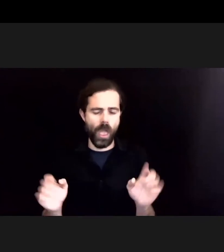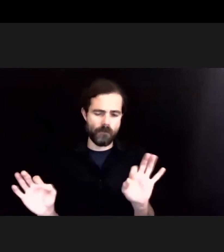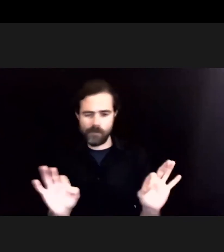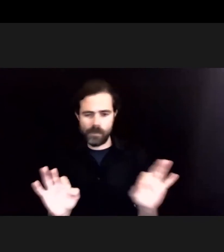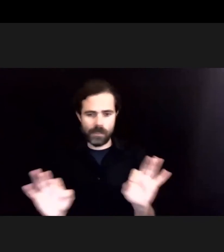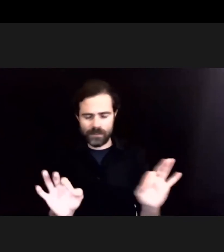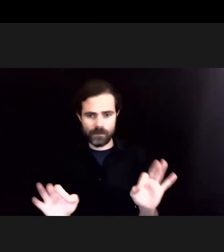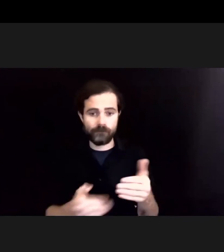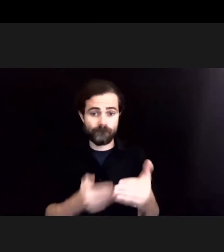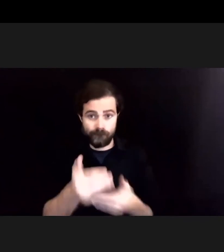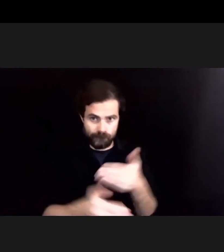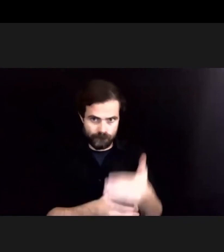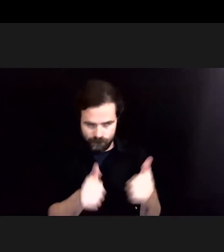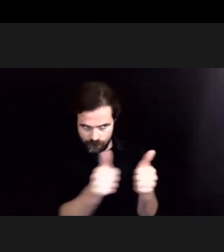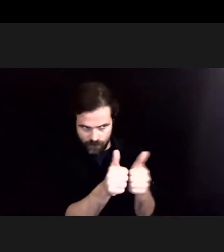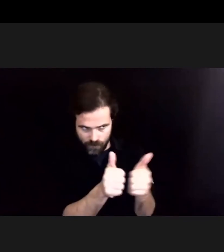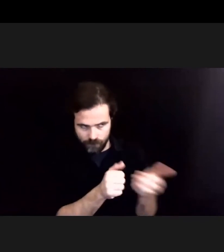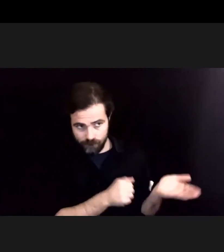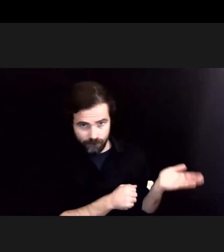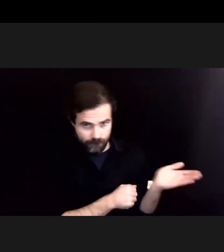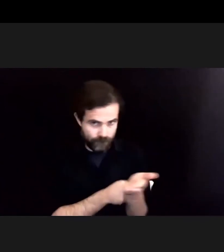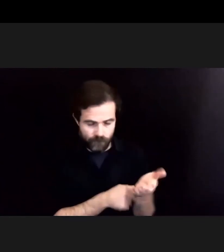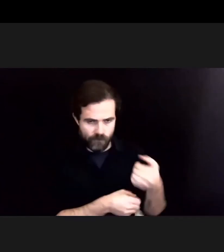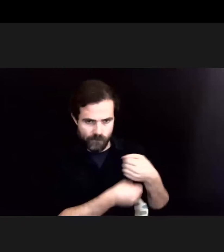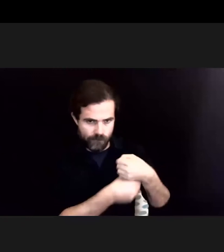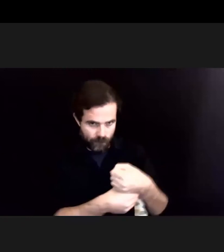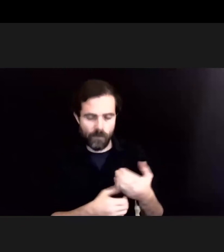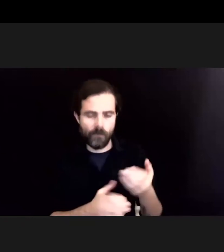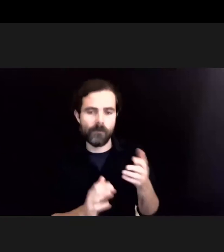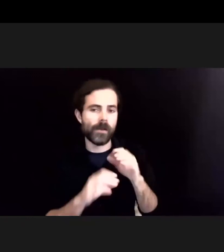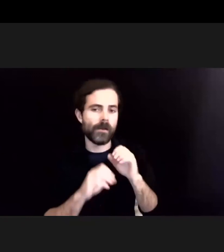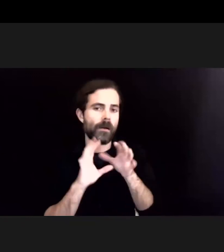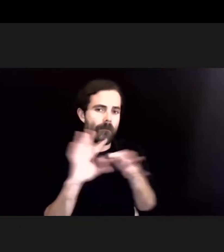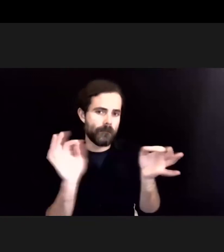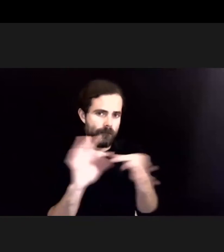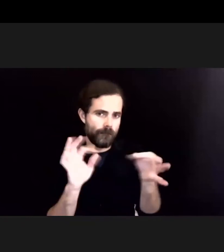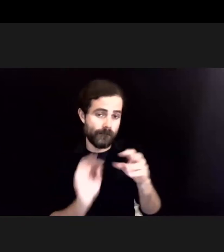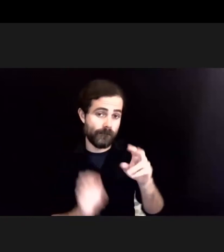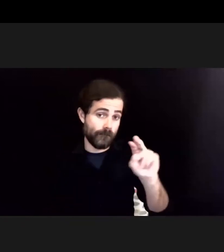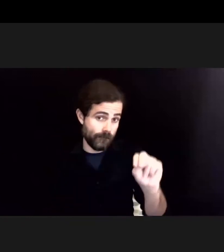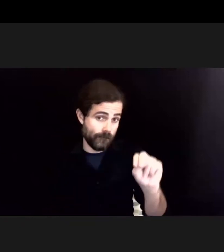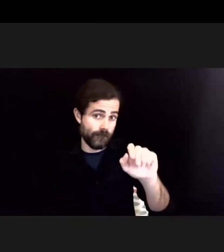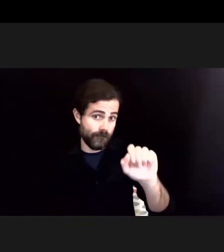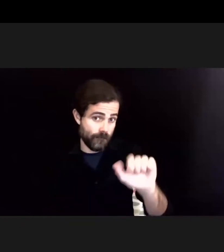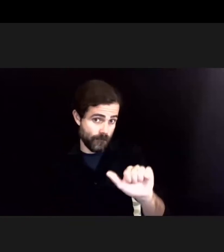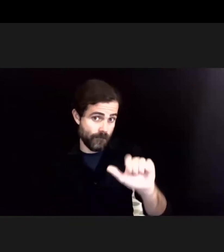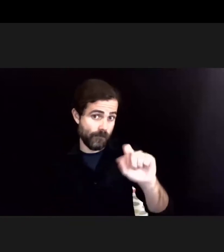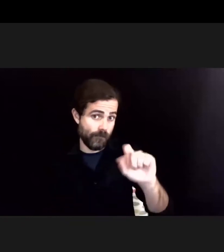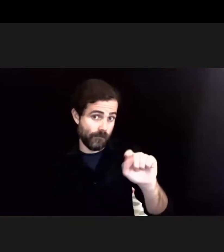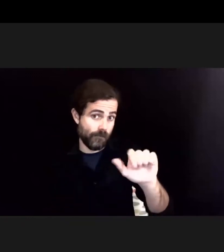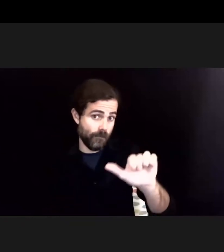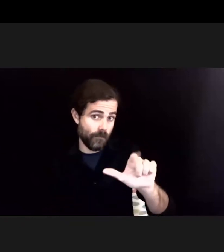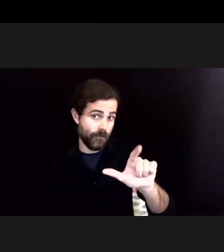Natalie Gonzalez, which is in charge of the communications of the project, will give us some details about